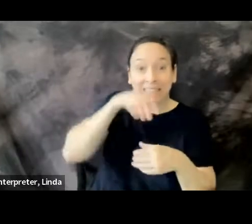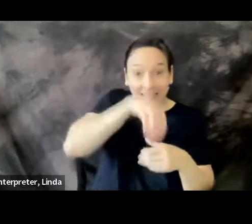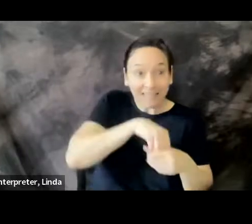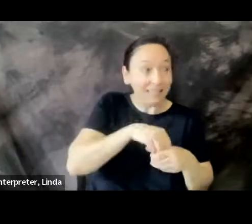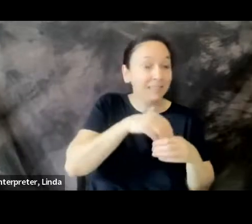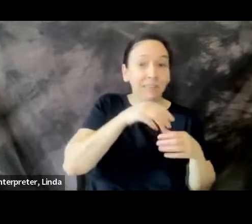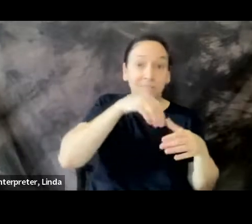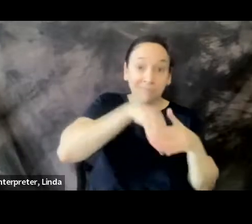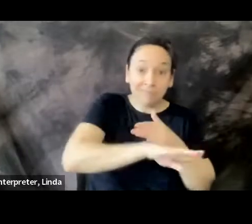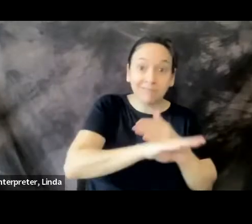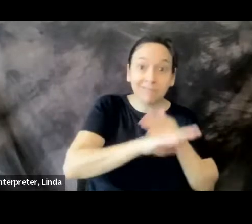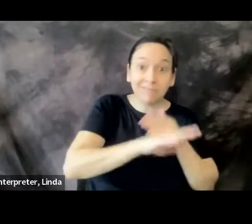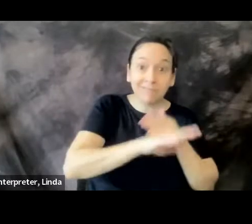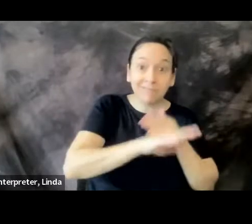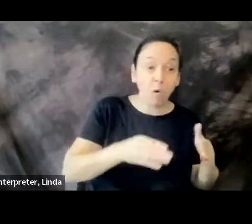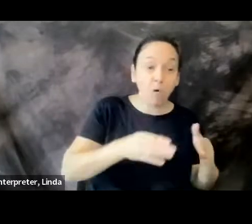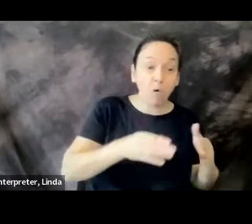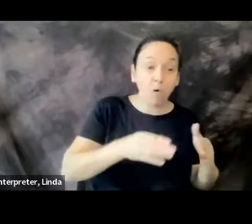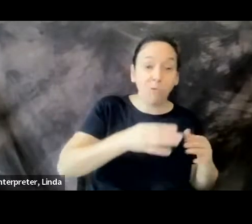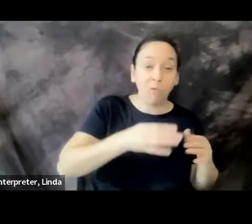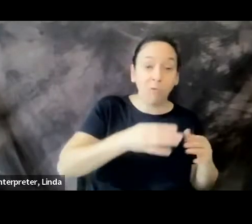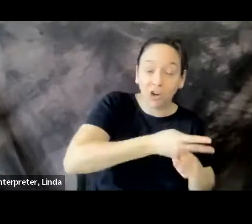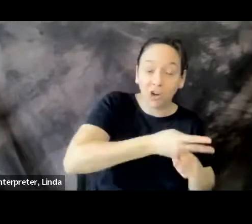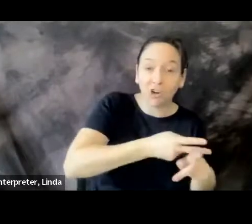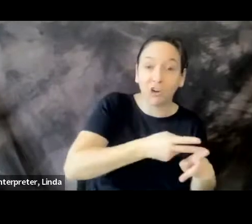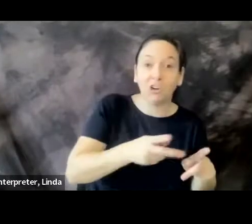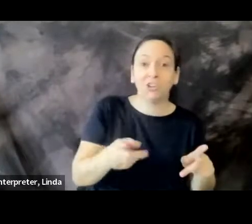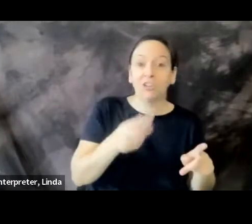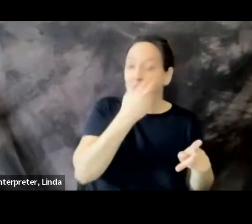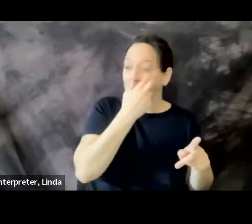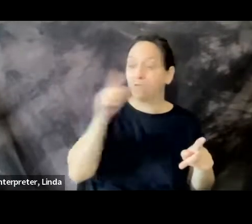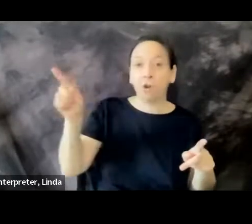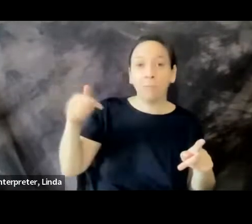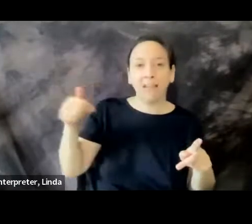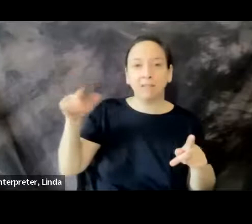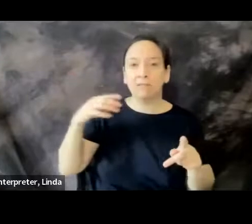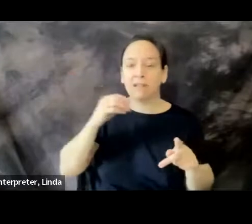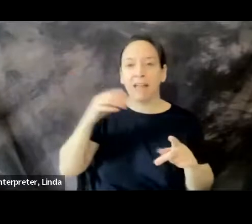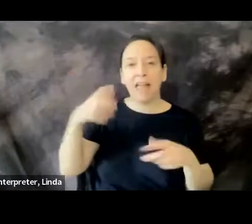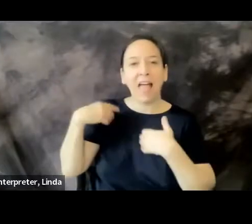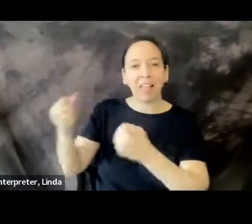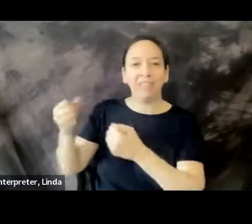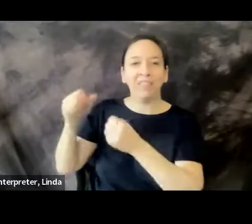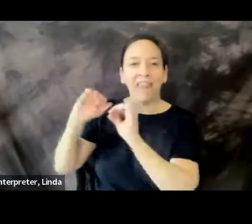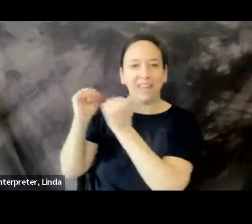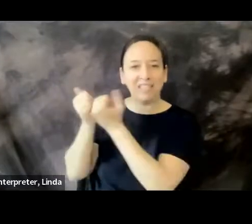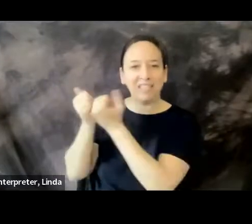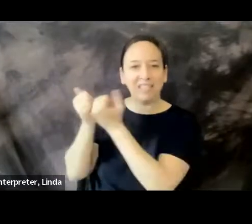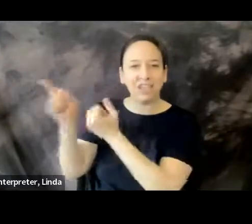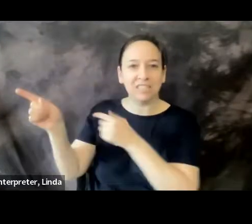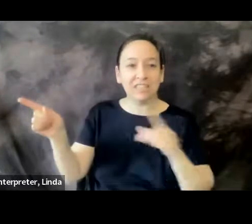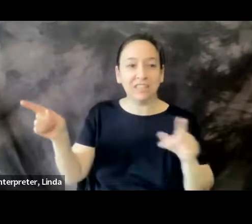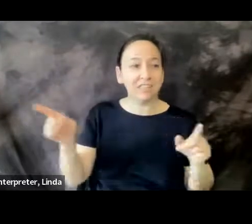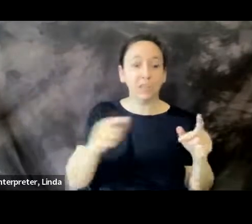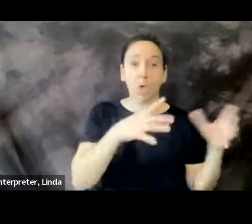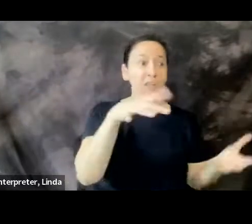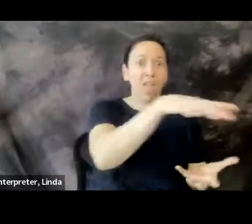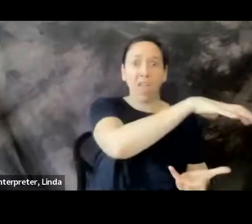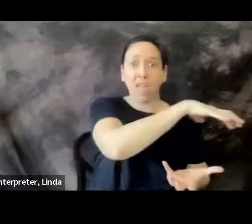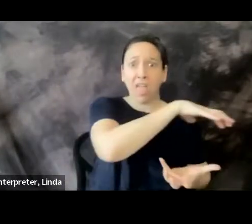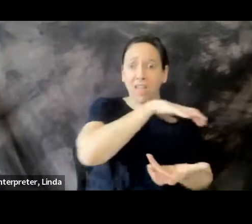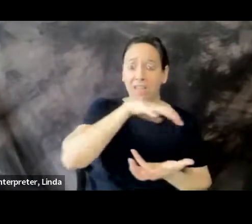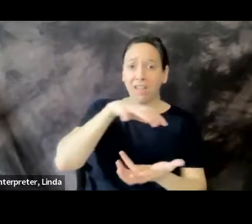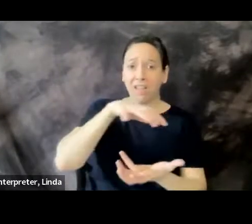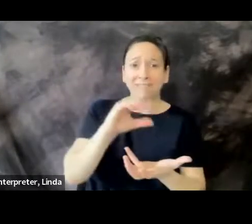personal care aides from Home Health Agency. And so there's a whole slew of information